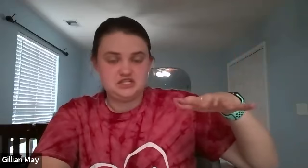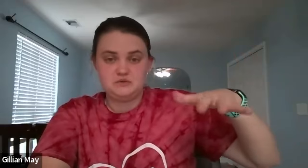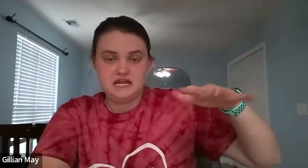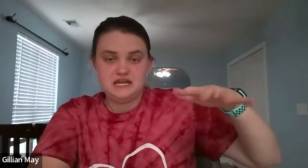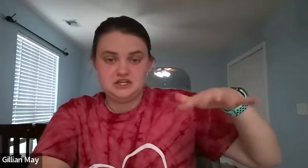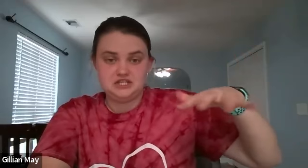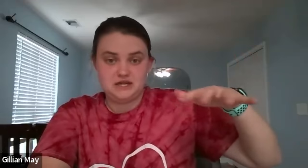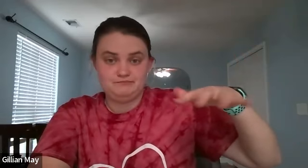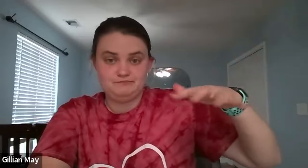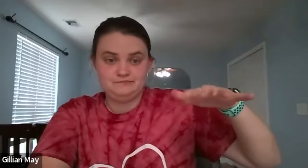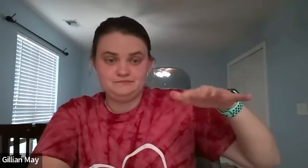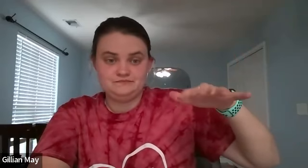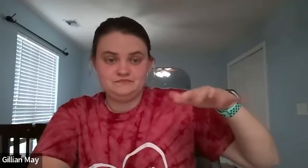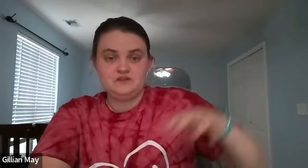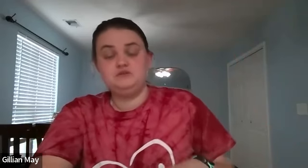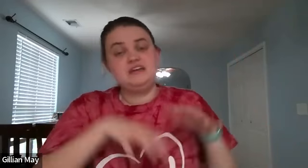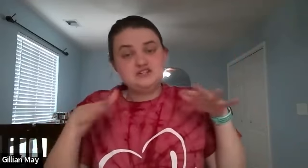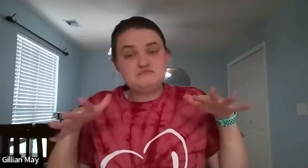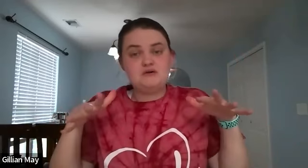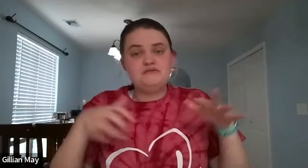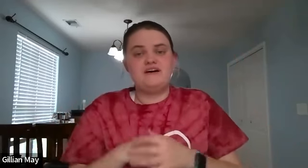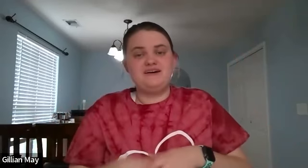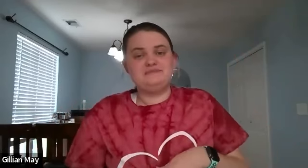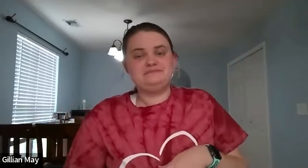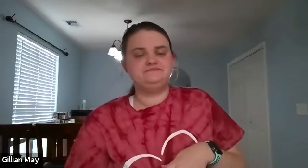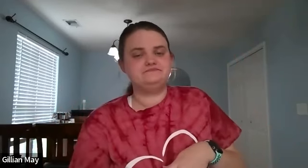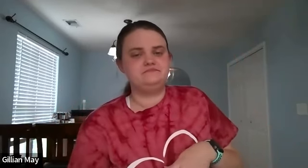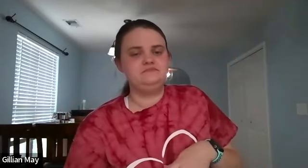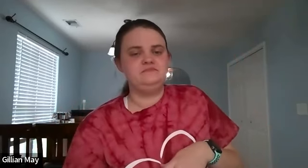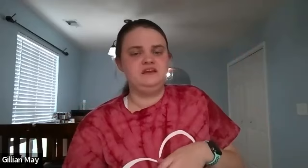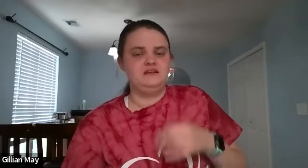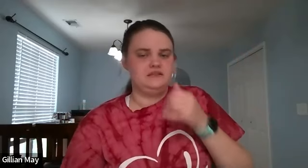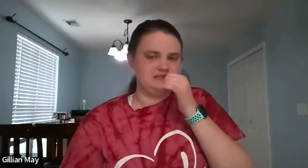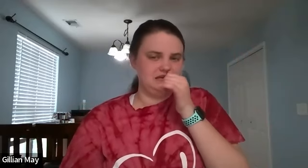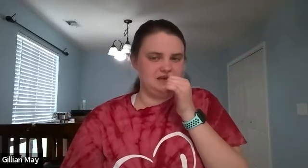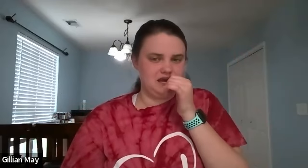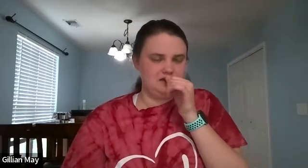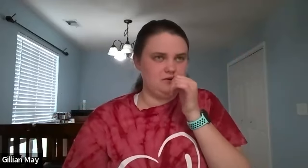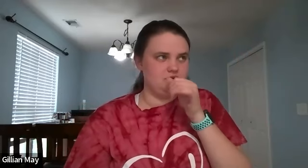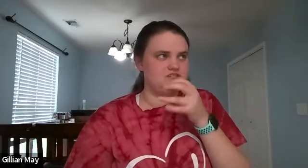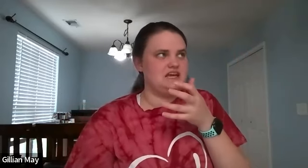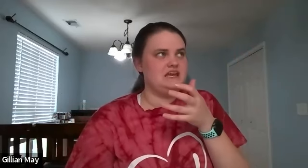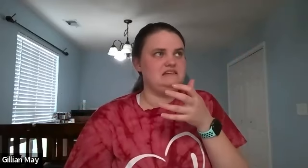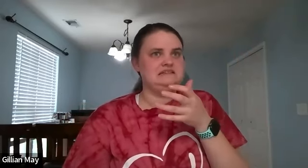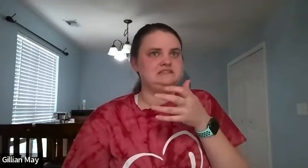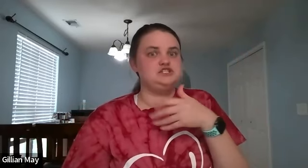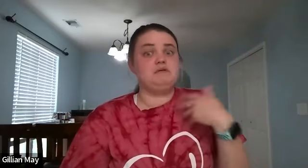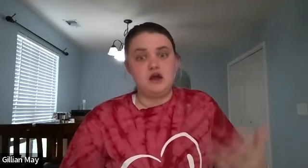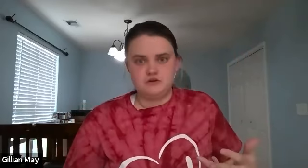just one hand and you shake it. You can do both. That's again kind of almost saying, showing how nervous